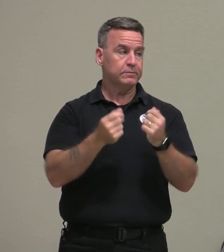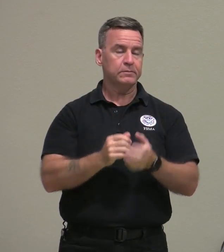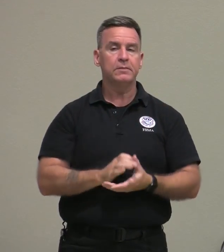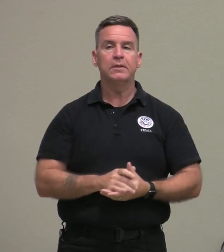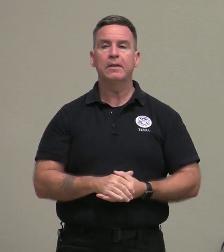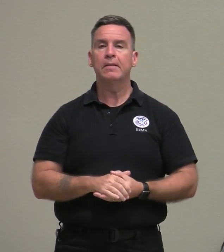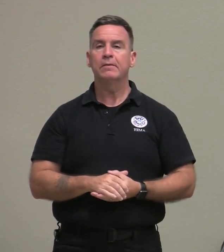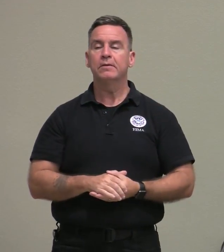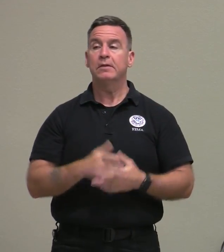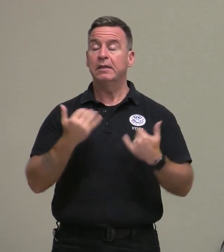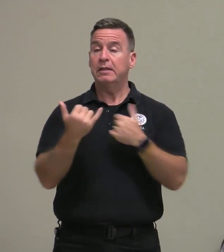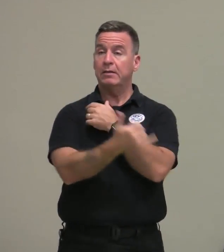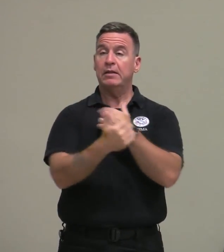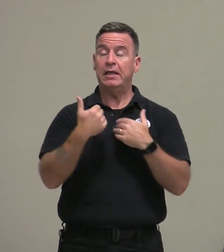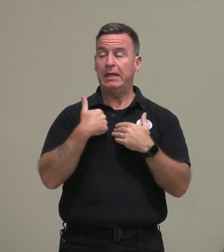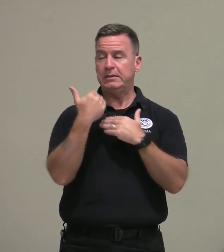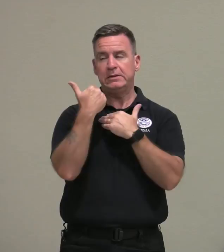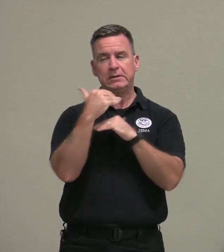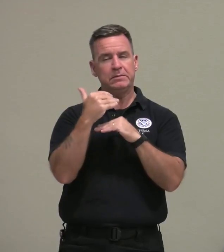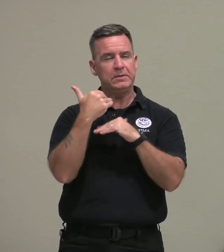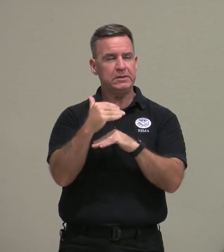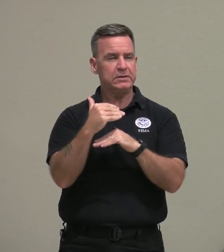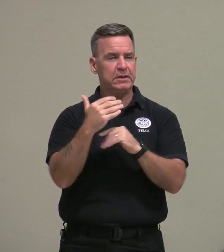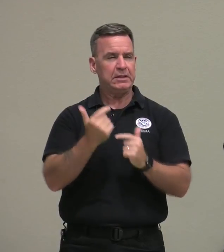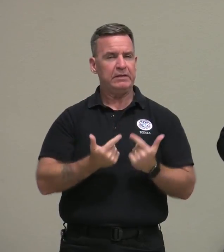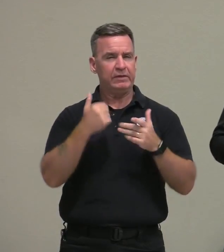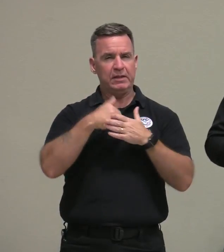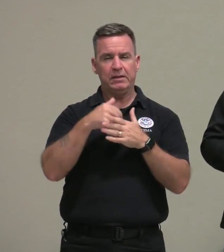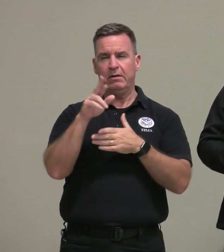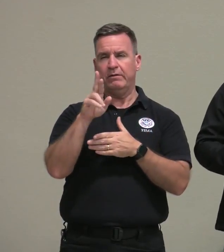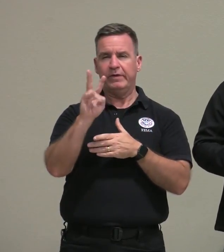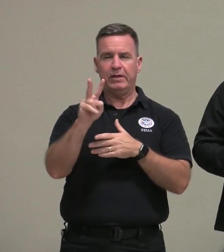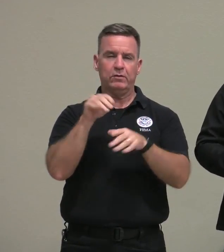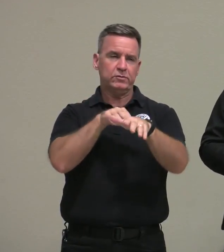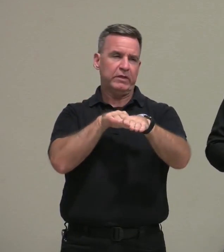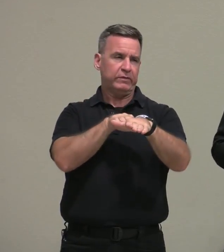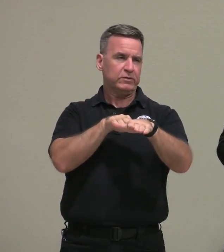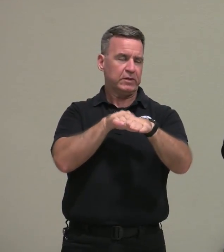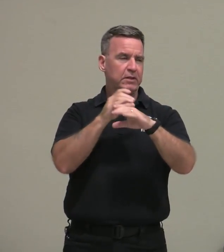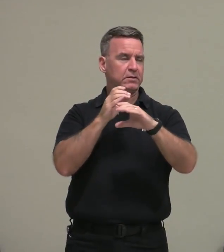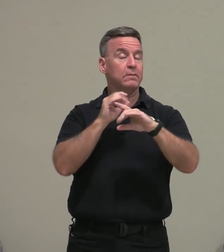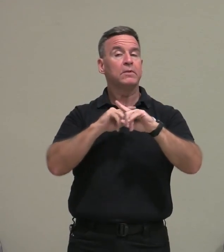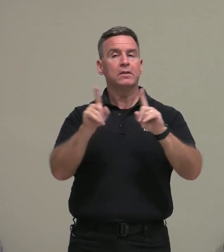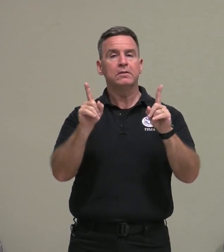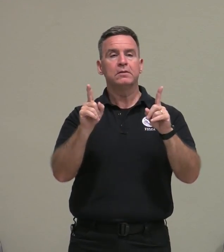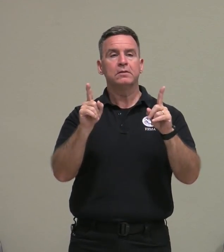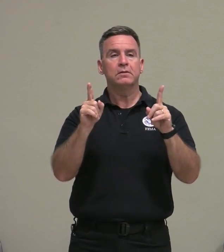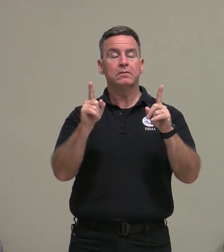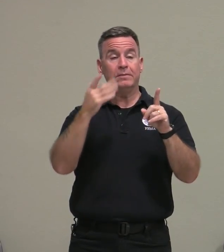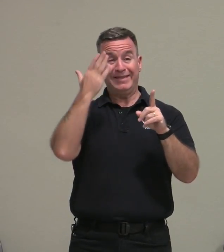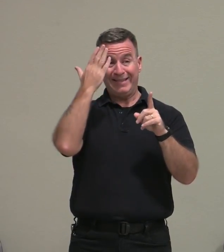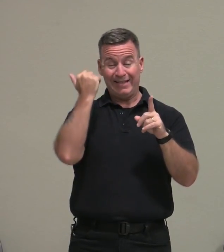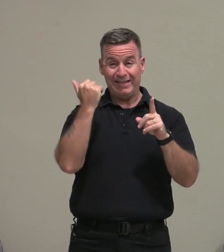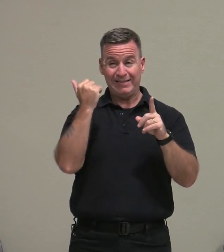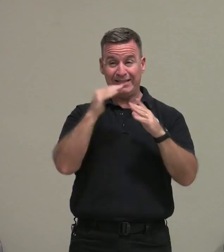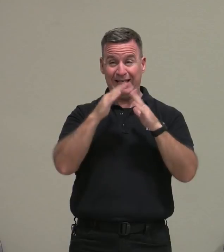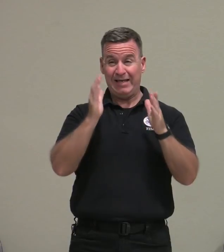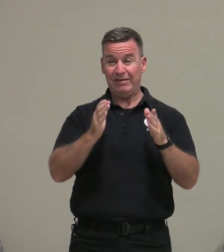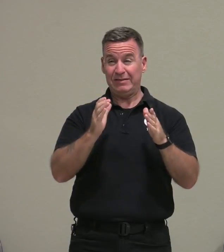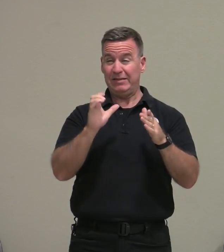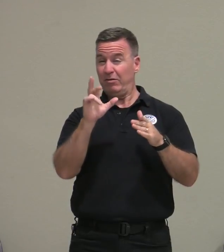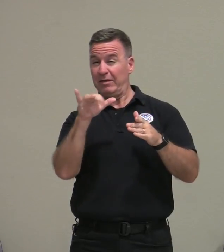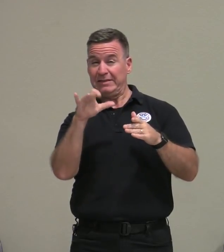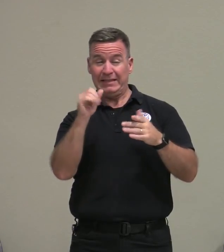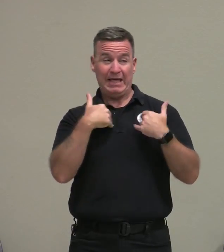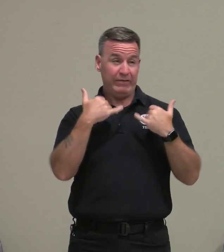The county currently has limitations on living in RVs or travel trailers. However, due to the housing crisis